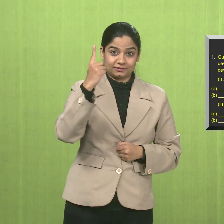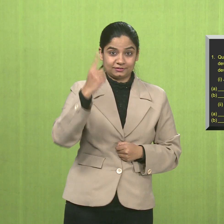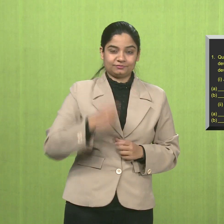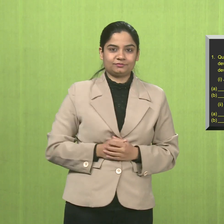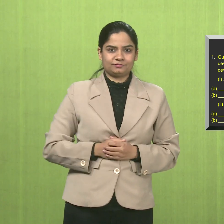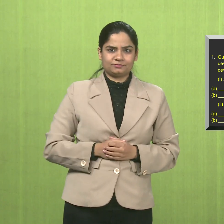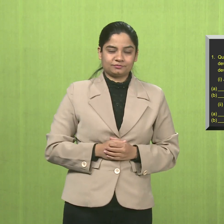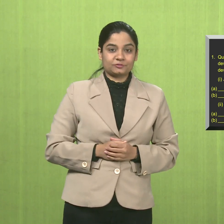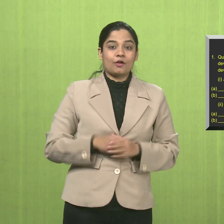Question first.